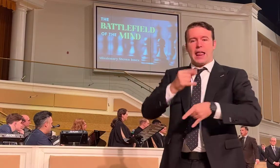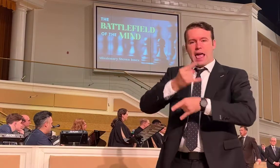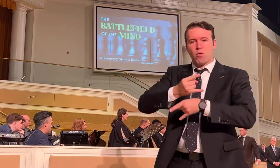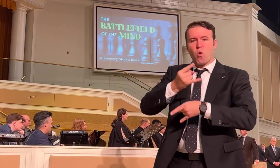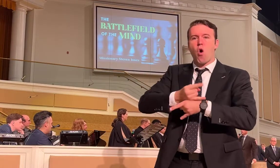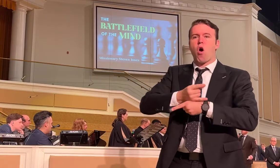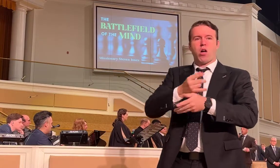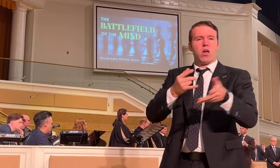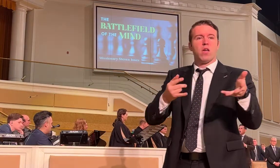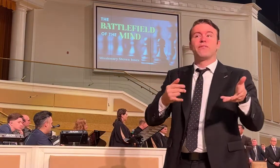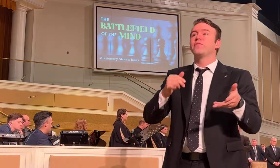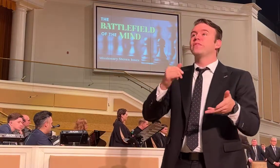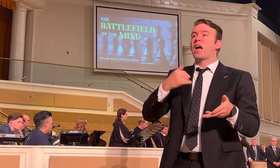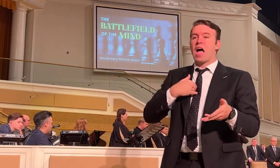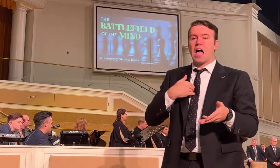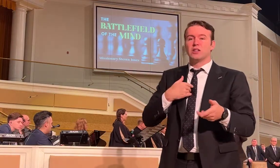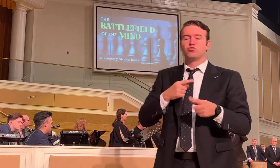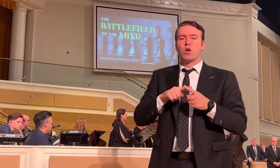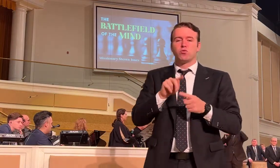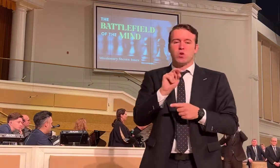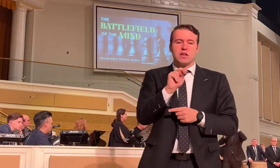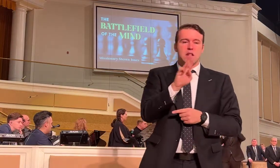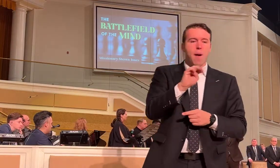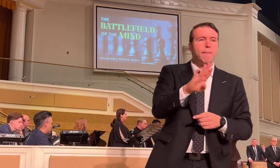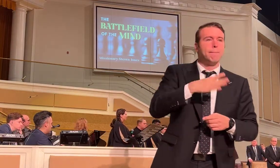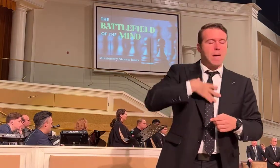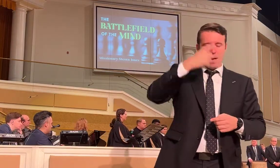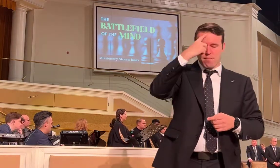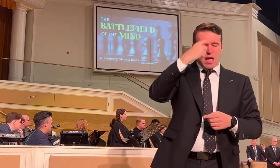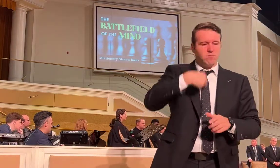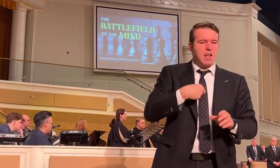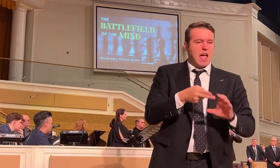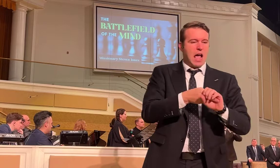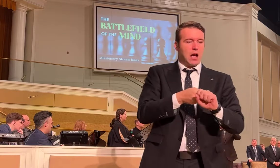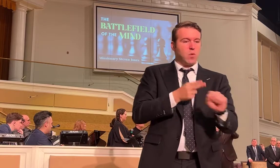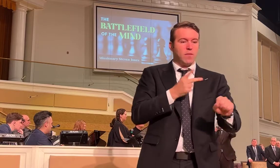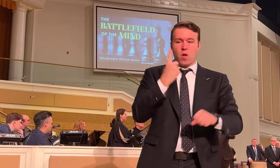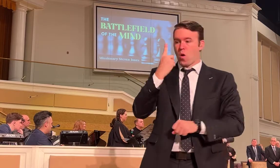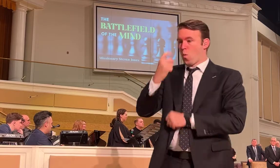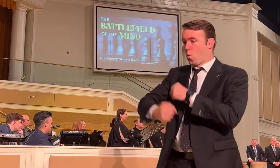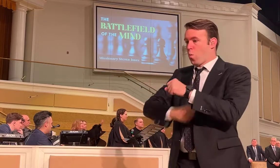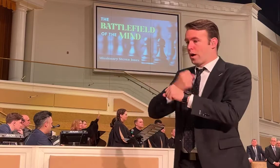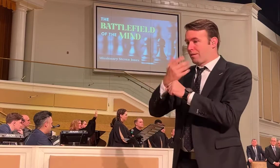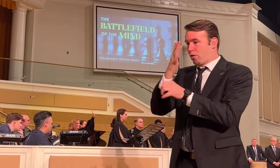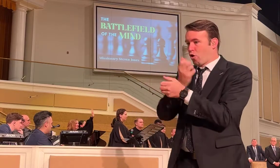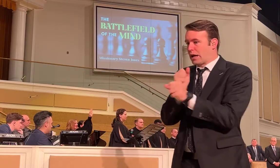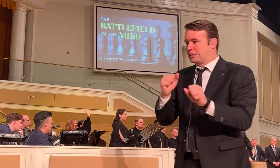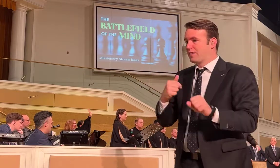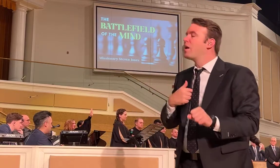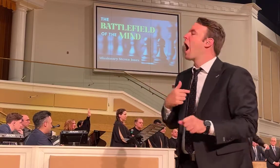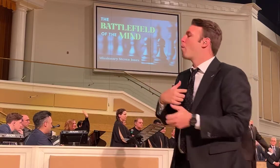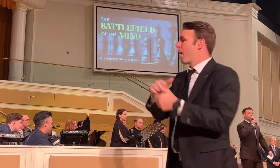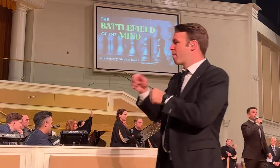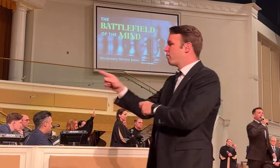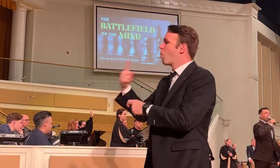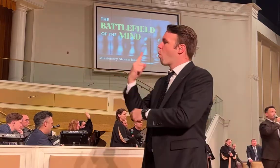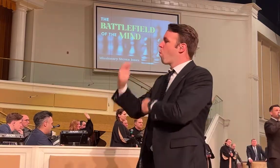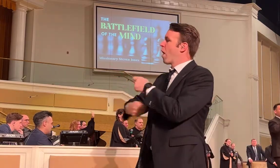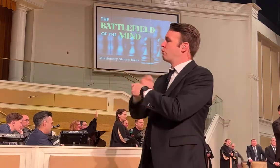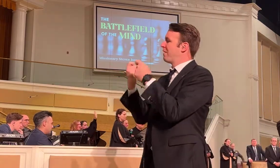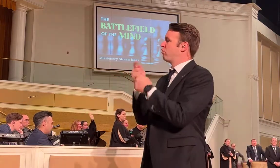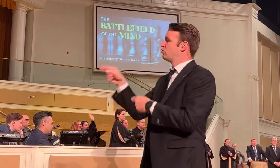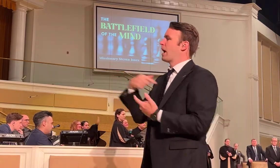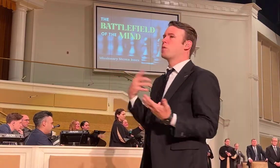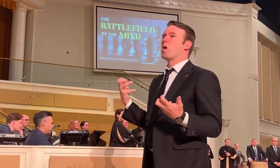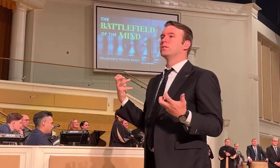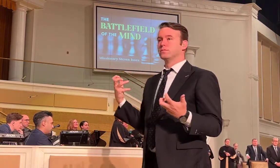alcohol to numb my mind. He says, God's delivered me. Hey, I'm preaching you on a Sunday night. You